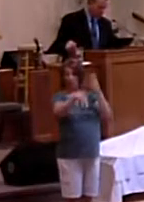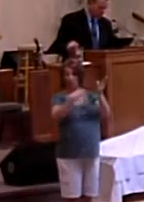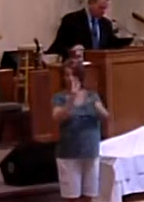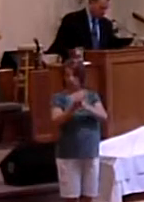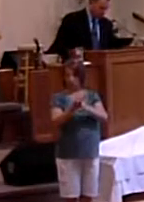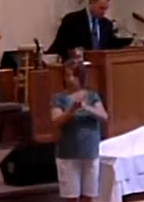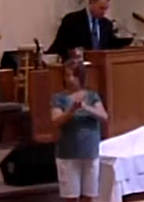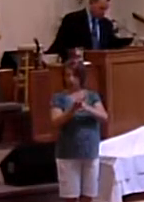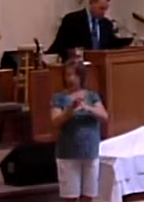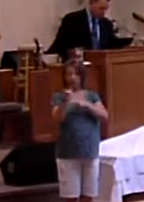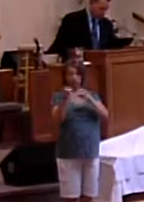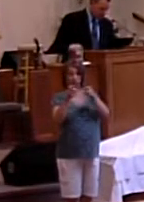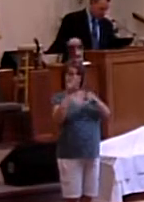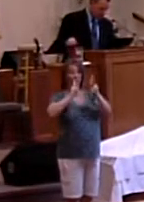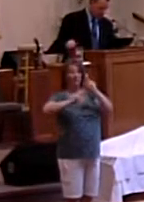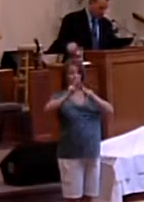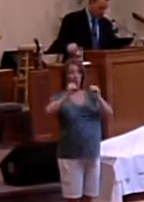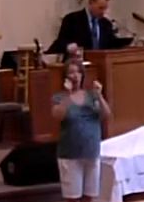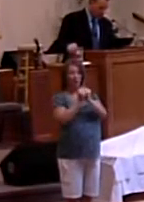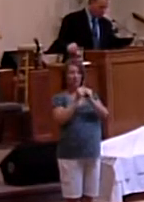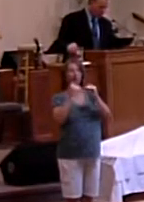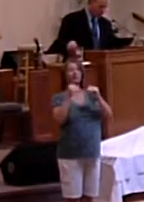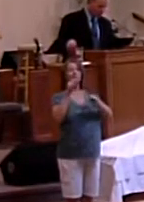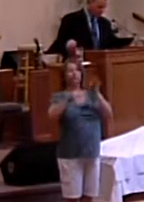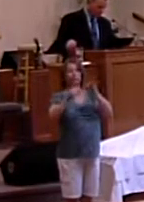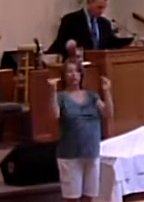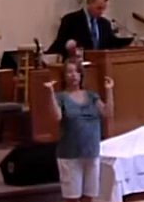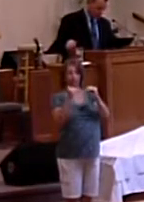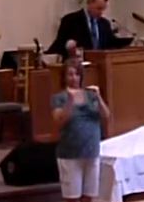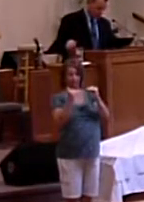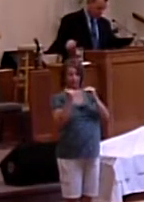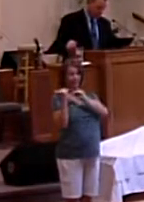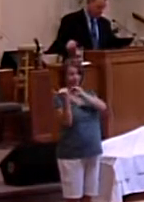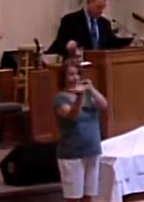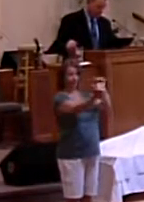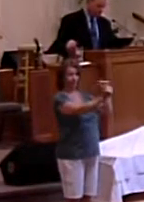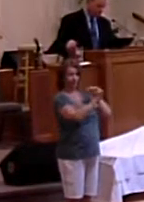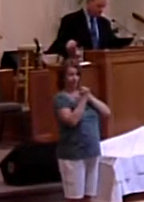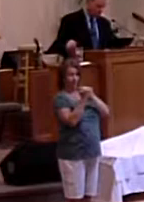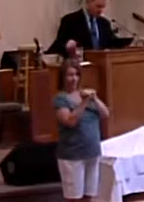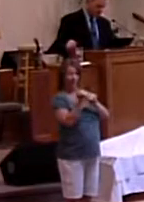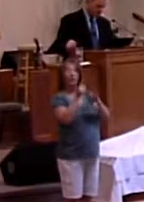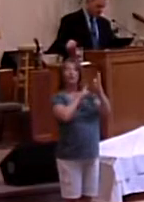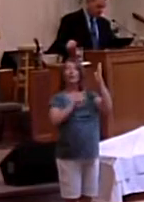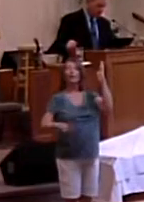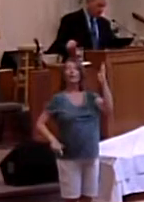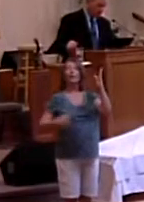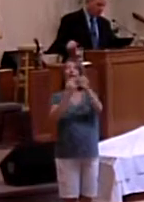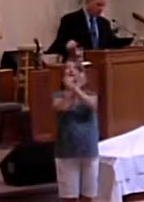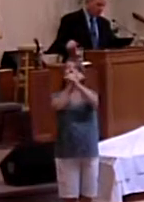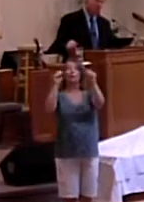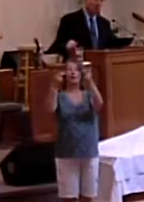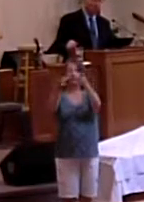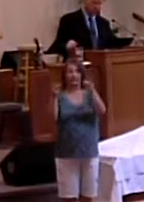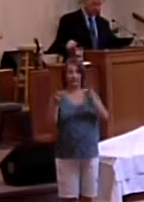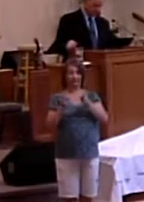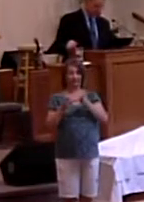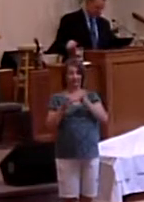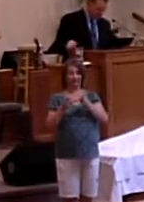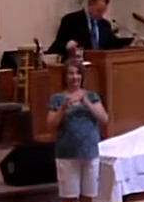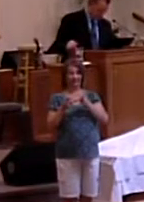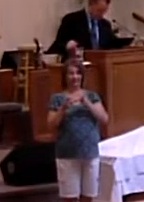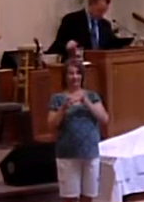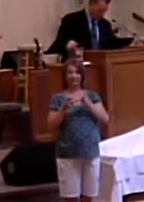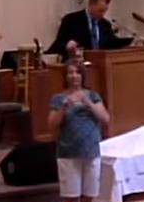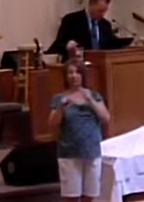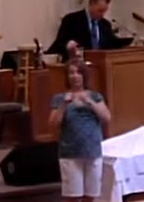govern all the peoples with justice. The Lord is a refuge for the oppressed, a stronghold in times